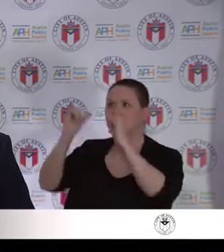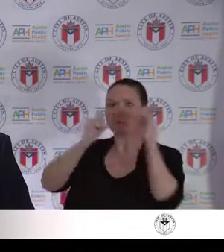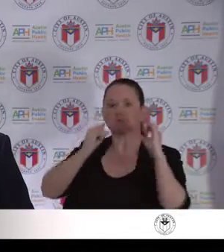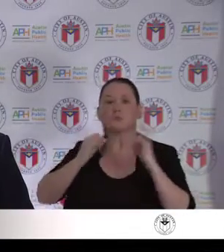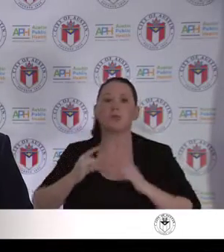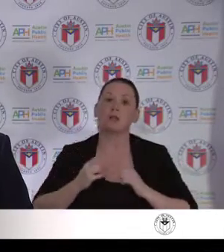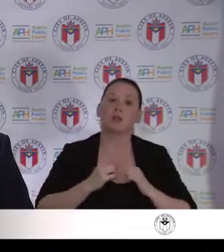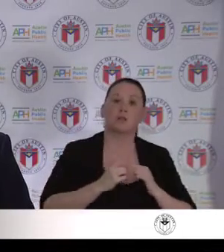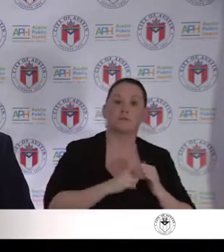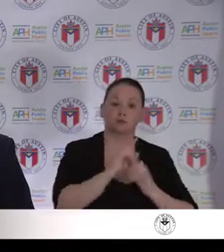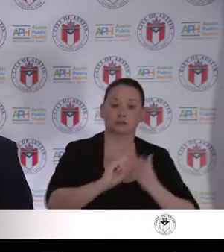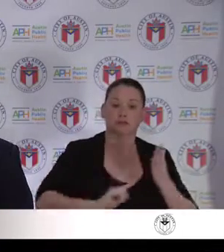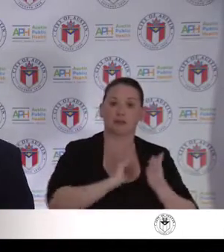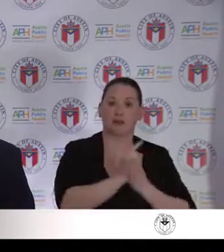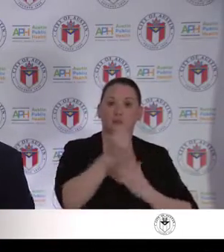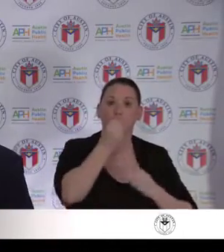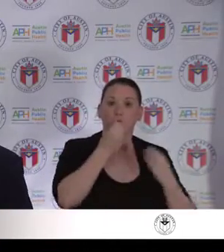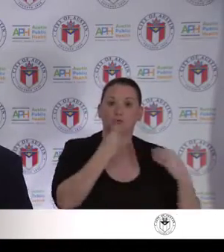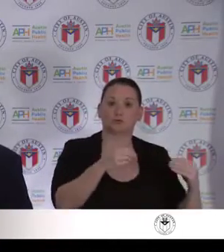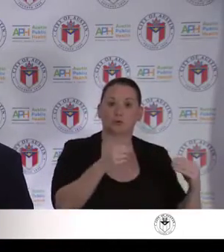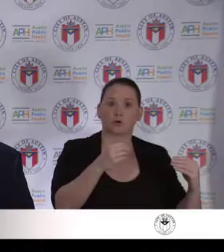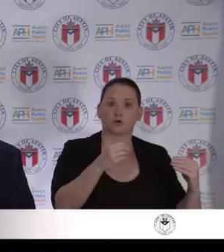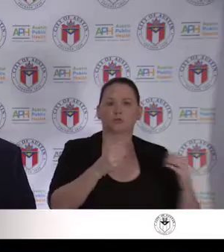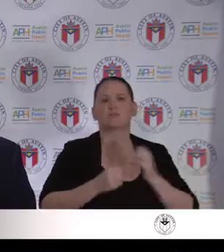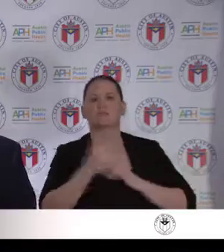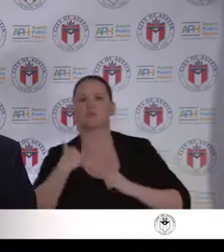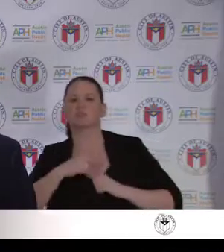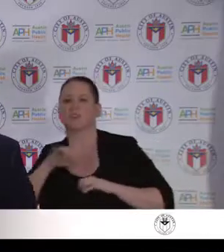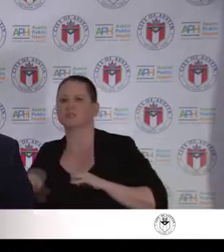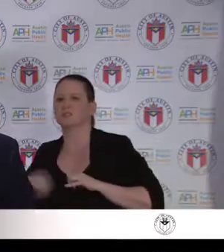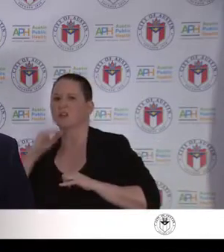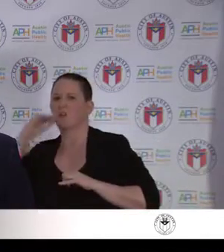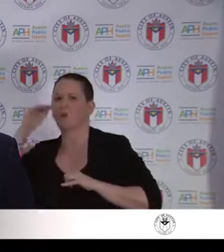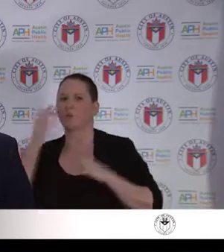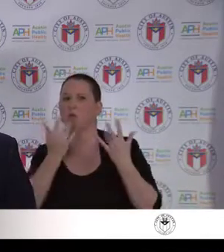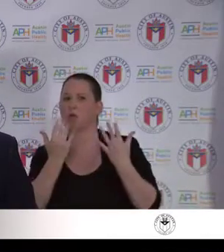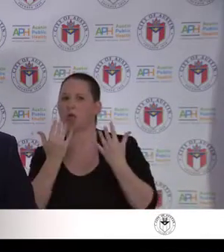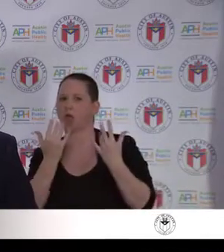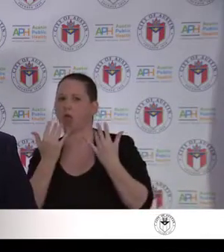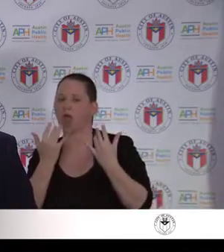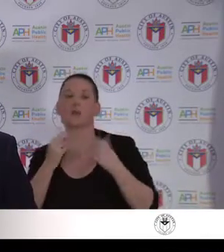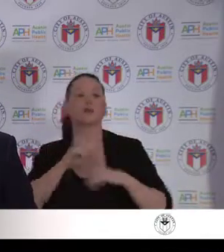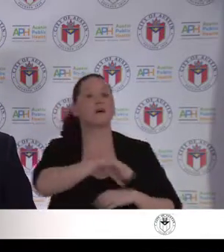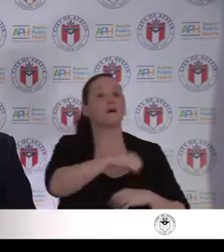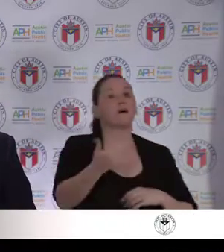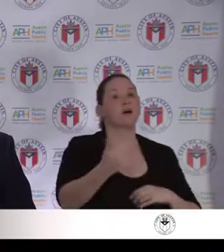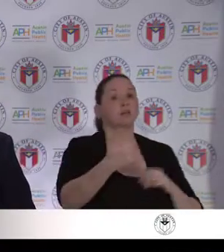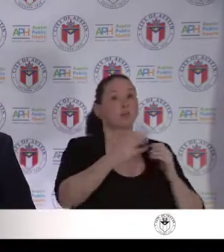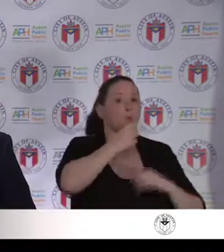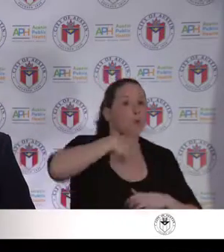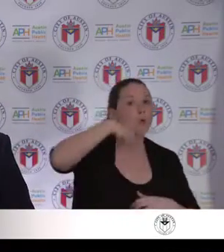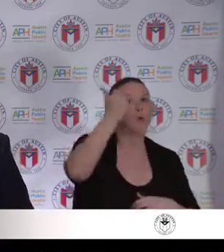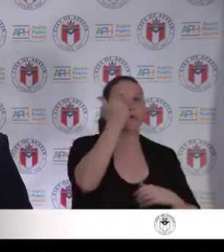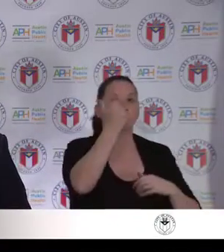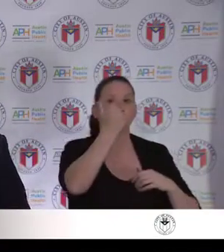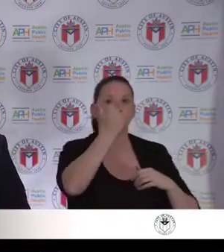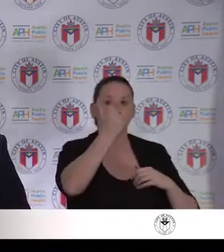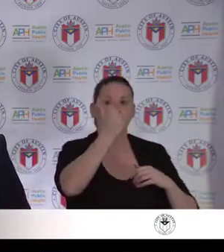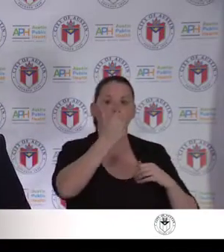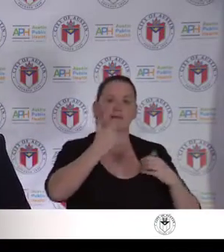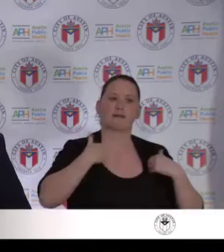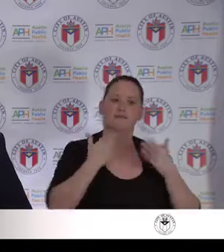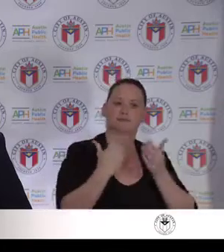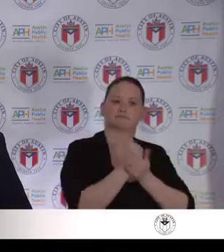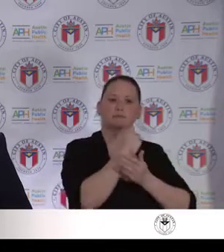grocery stores are open, how about if most of us hang back and let those in our community that are older have that